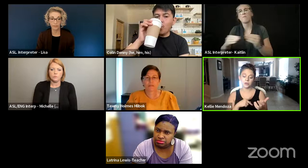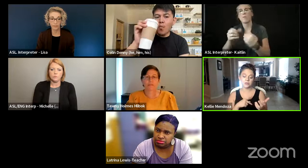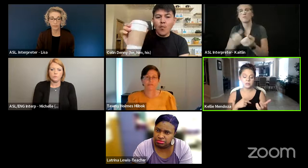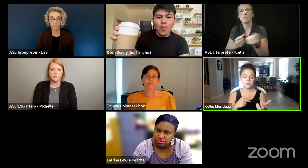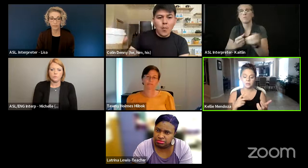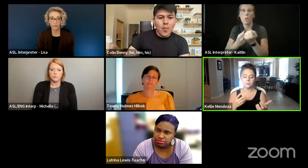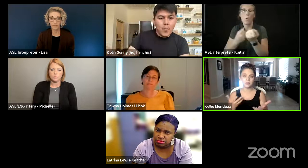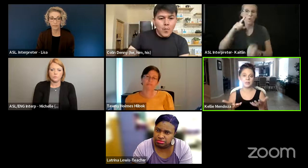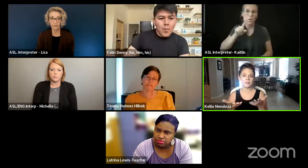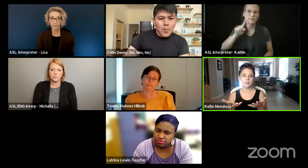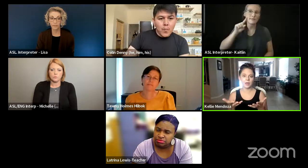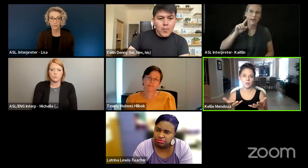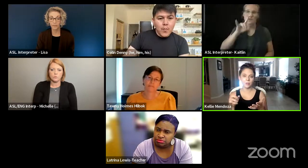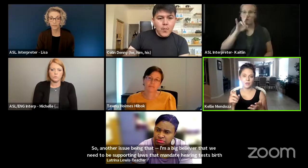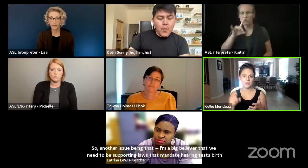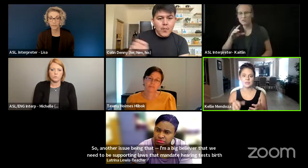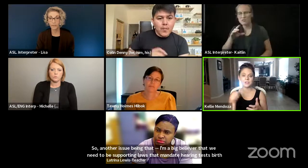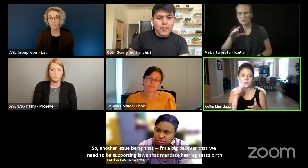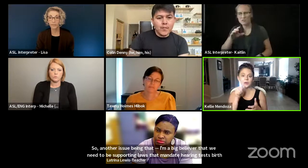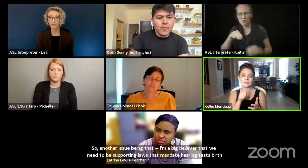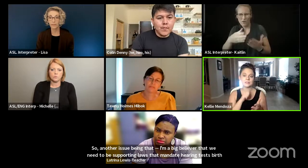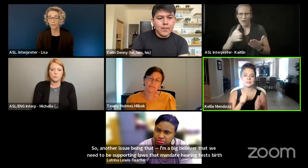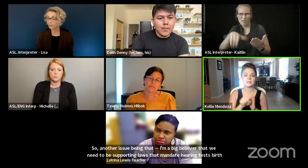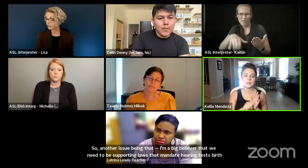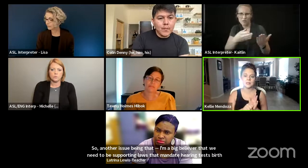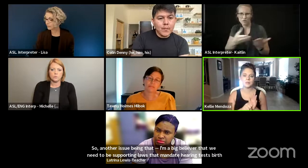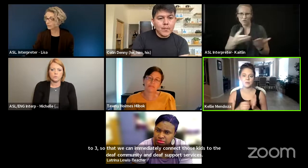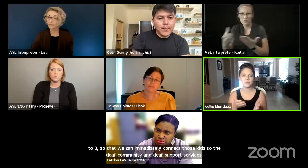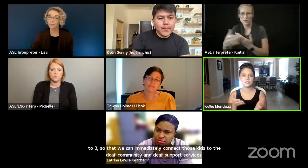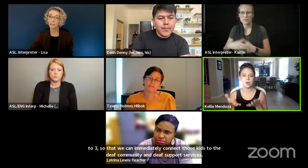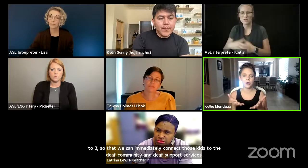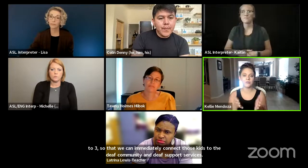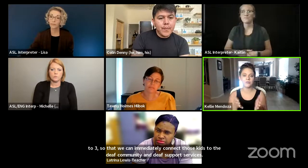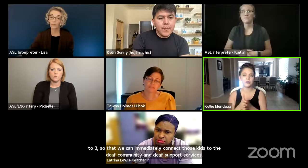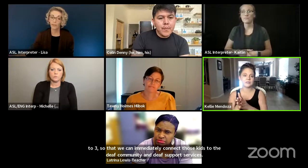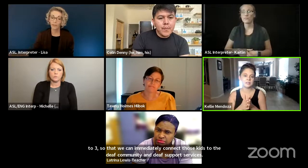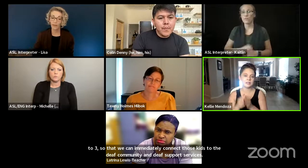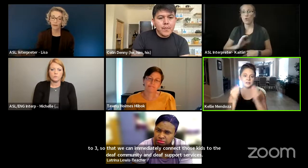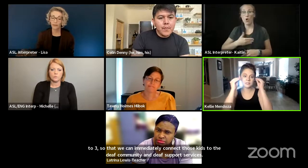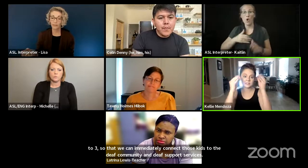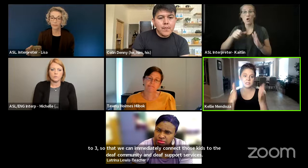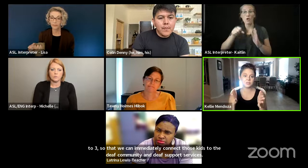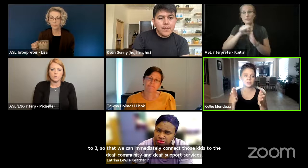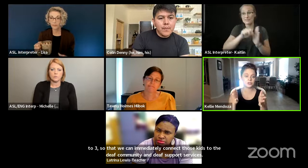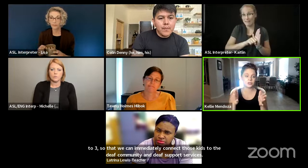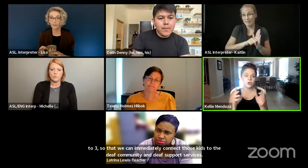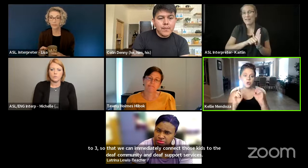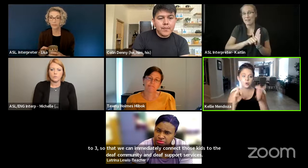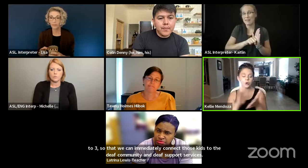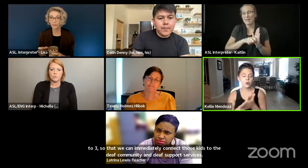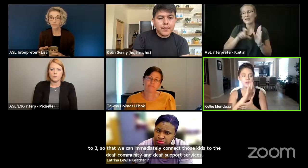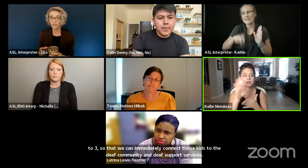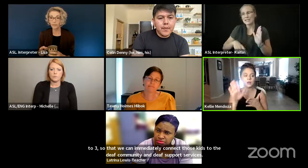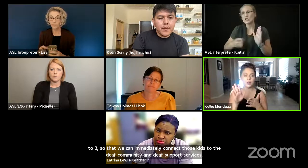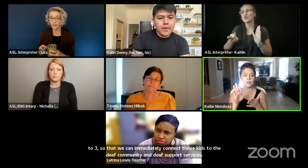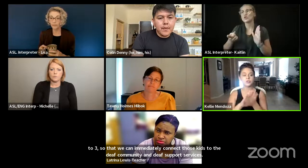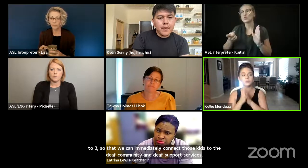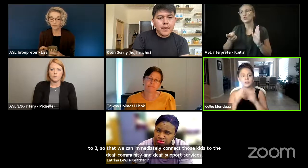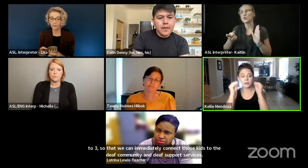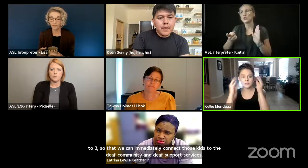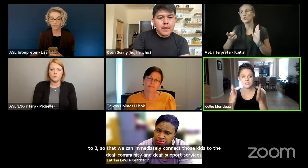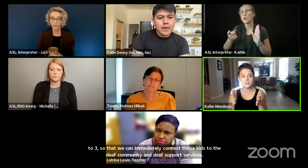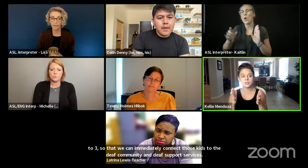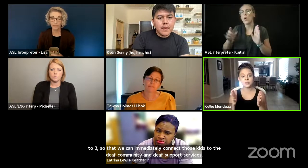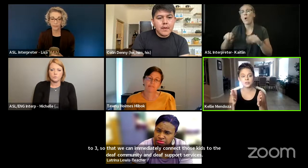I personally believe that we need to, as a state, we need to offer incentives to teachers who are going to college